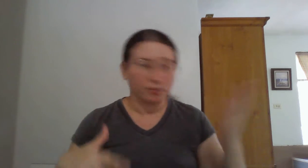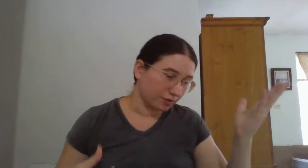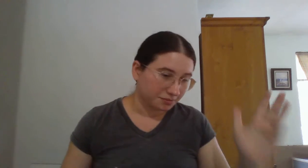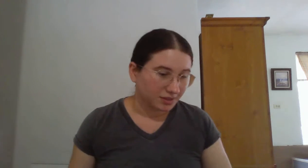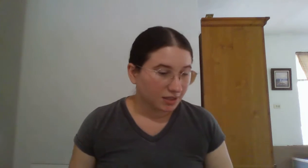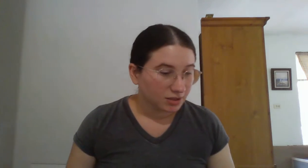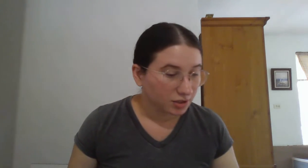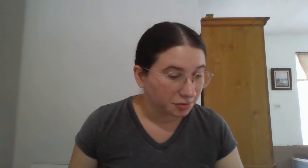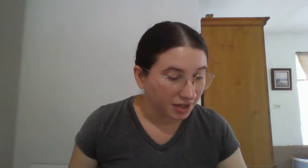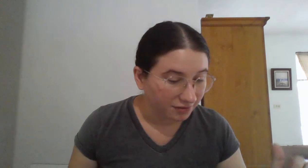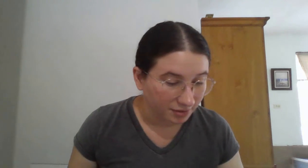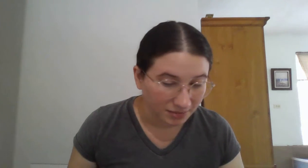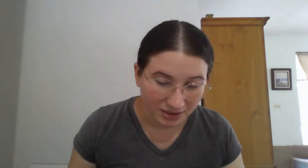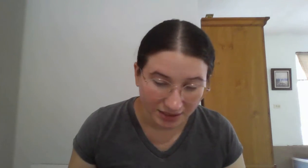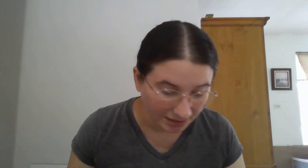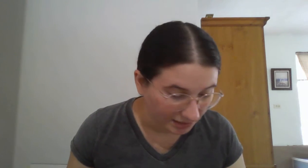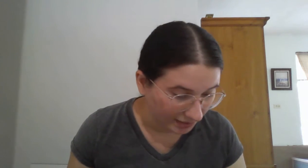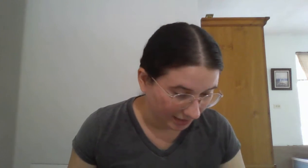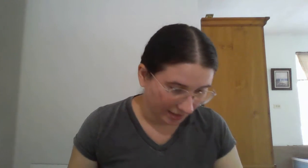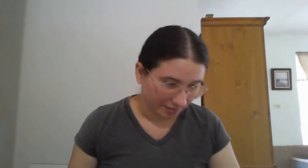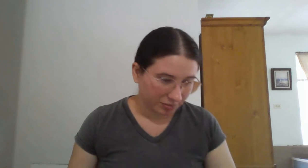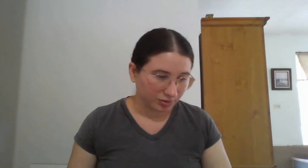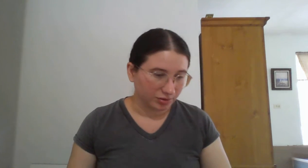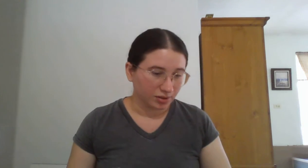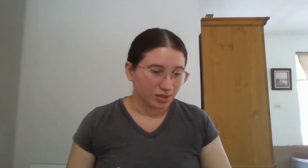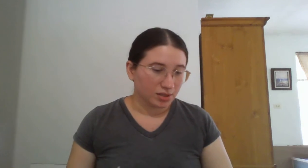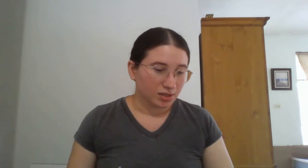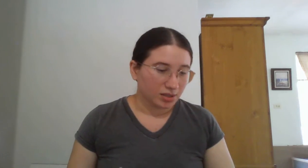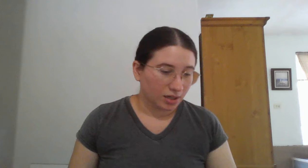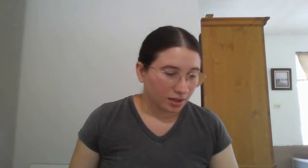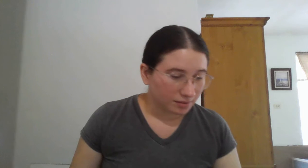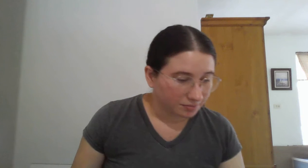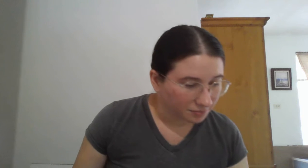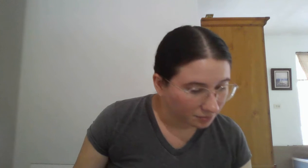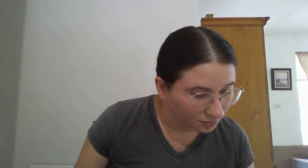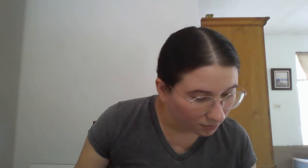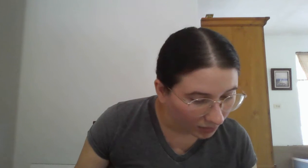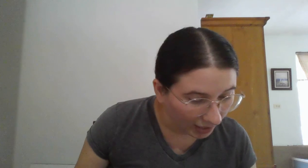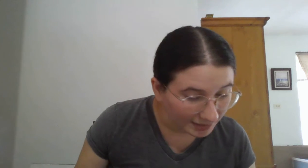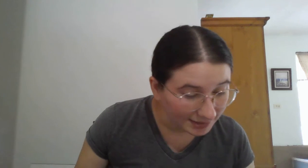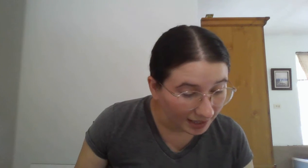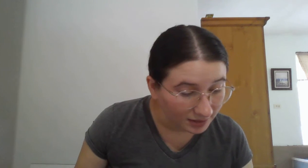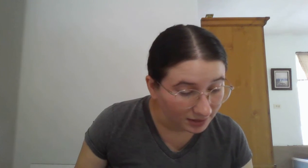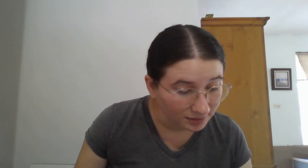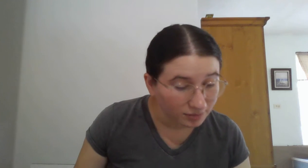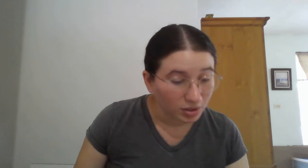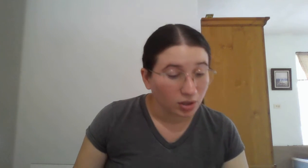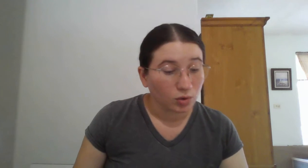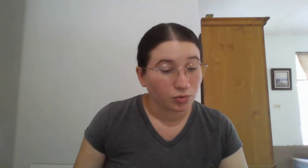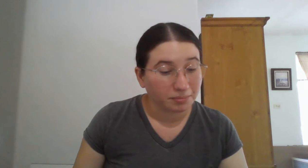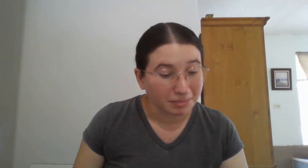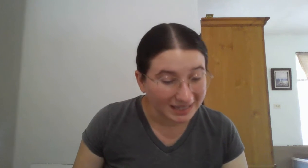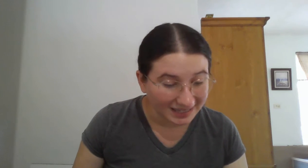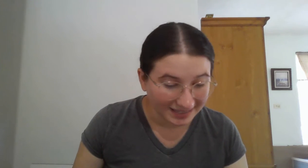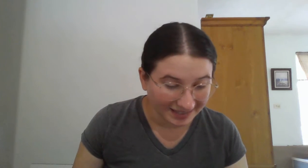over. So here we have some sentence examples. I tell him